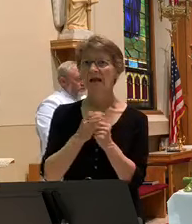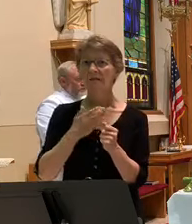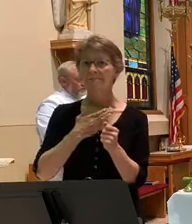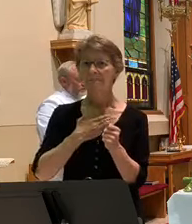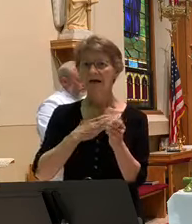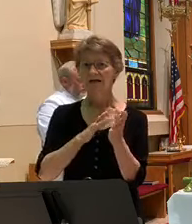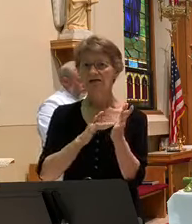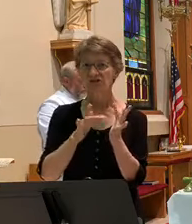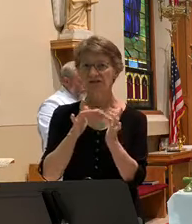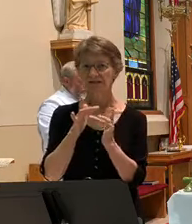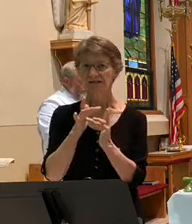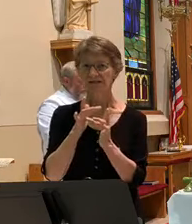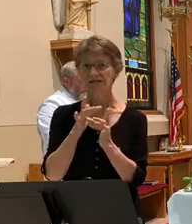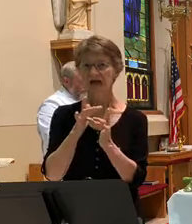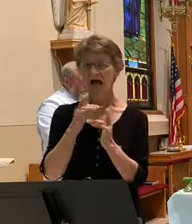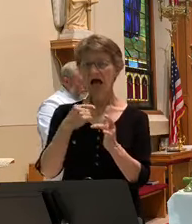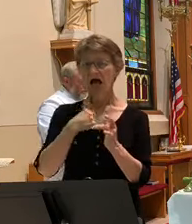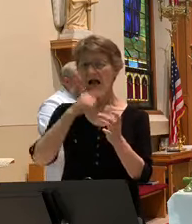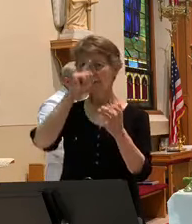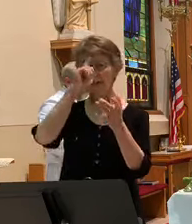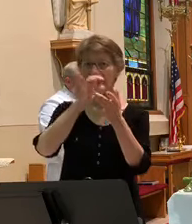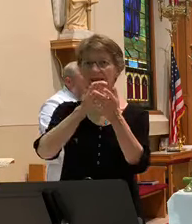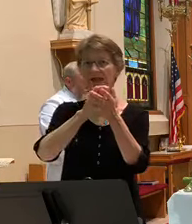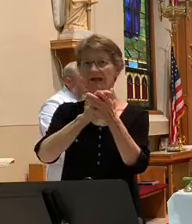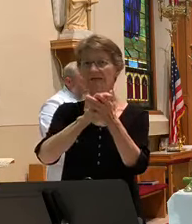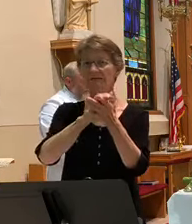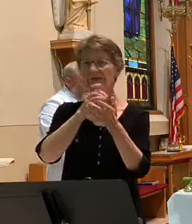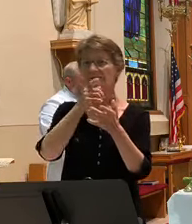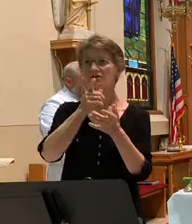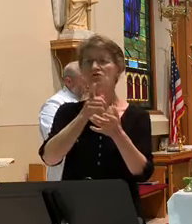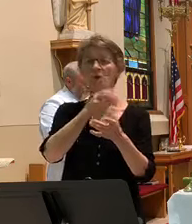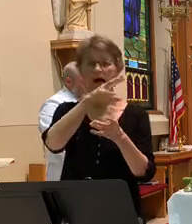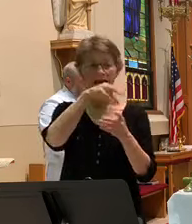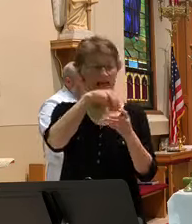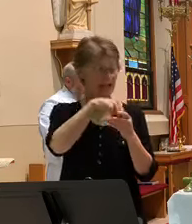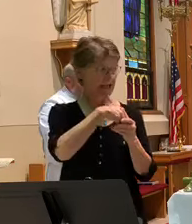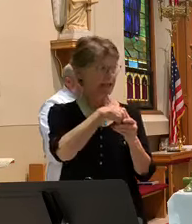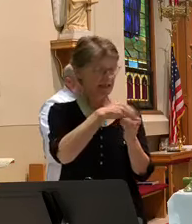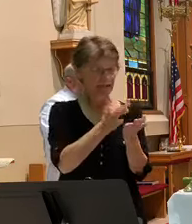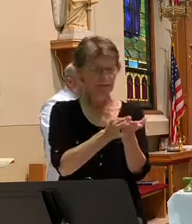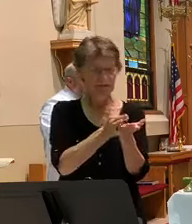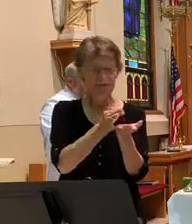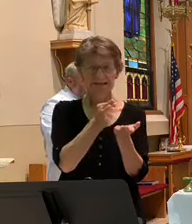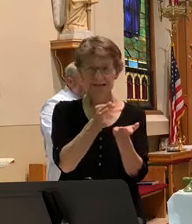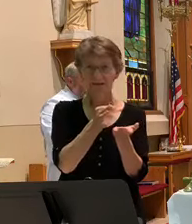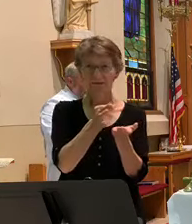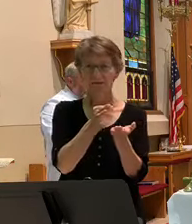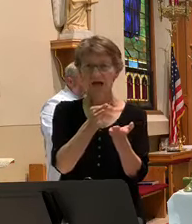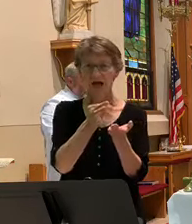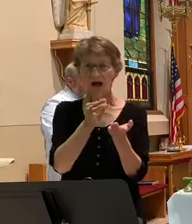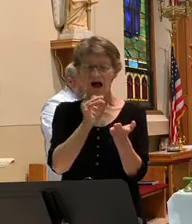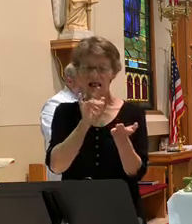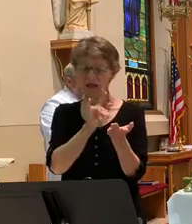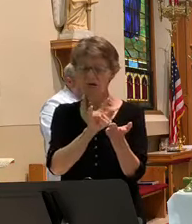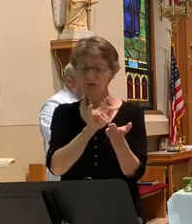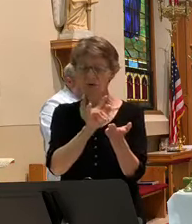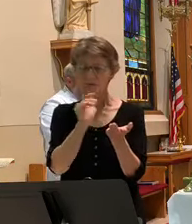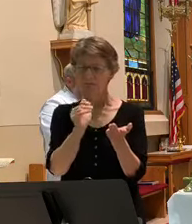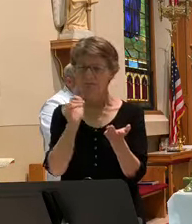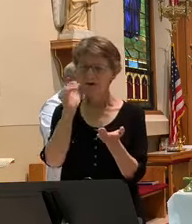My Jesus, I believe that you are in the Blessed Sacrament. I love you above